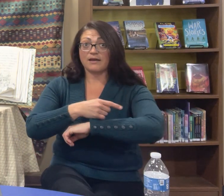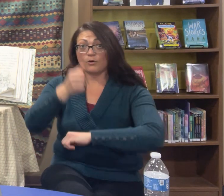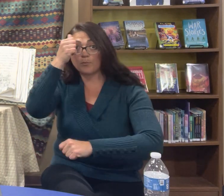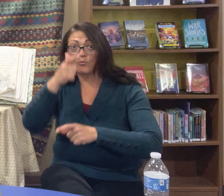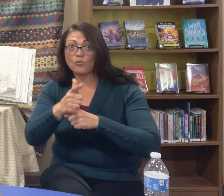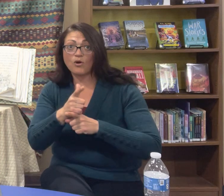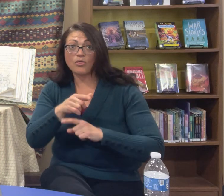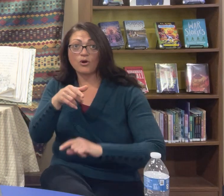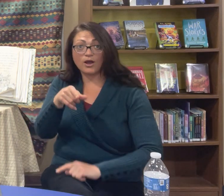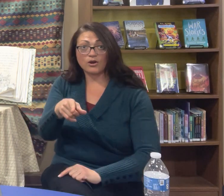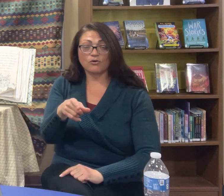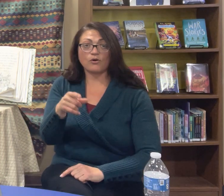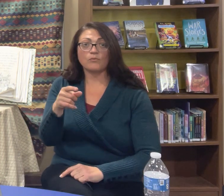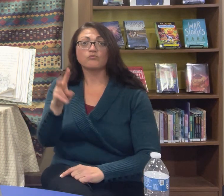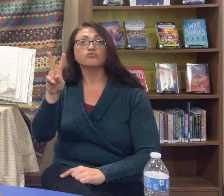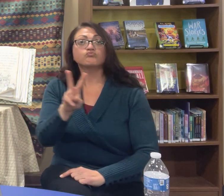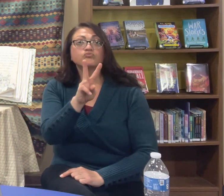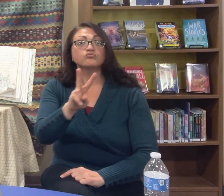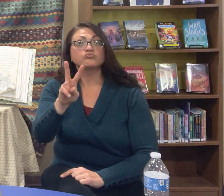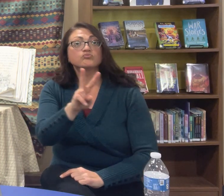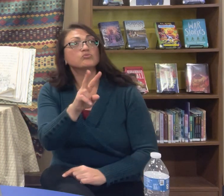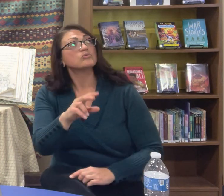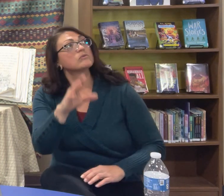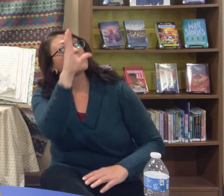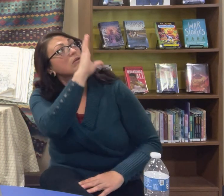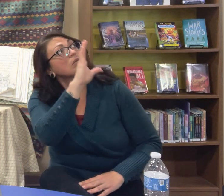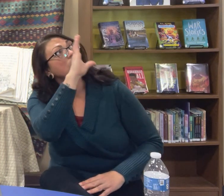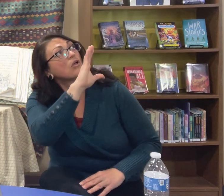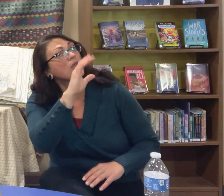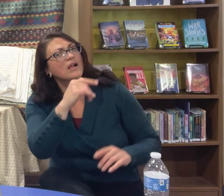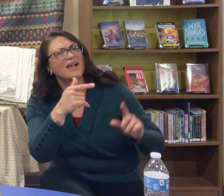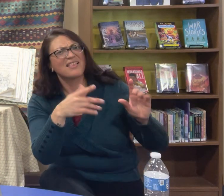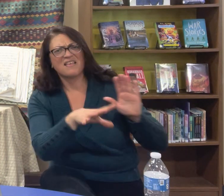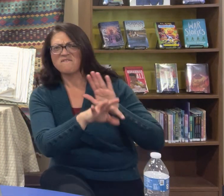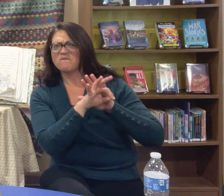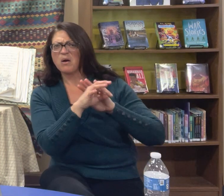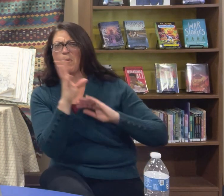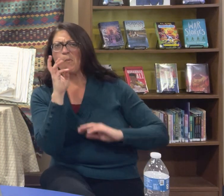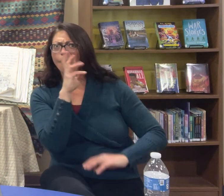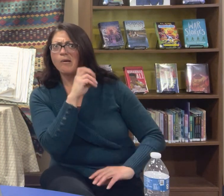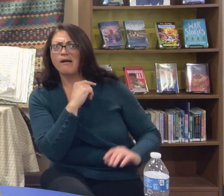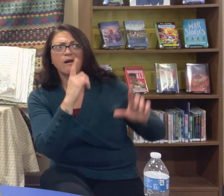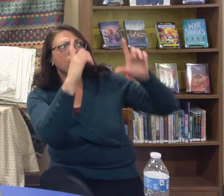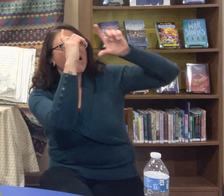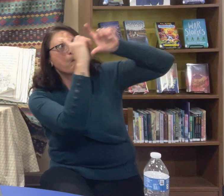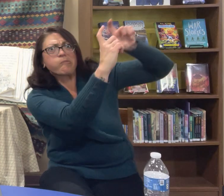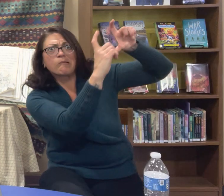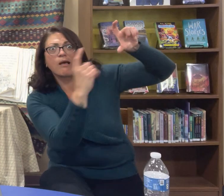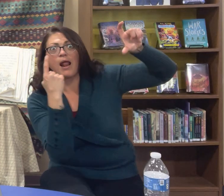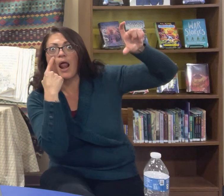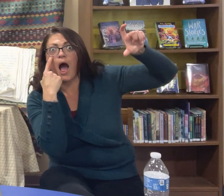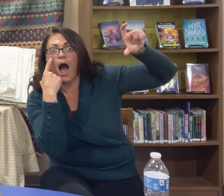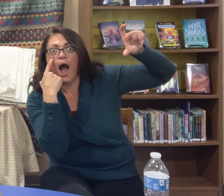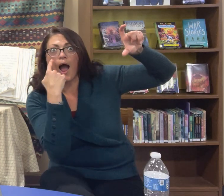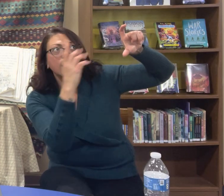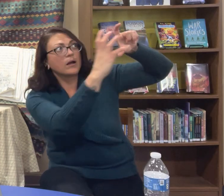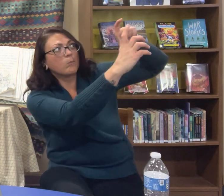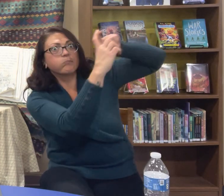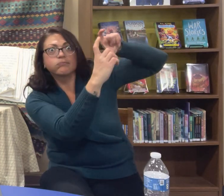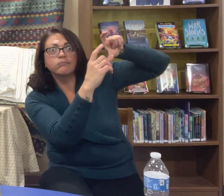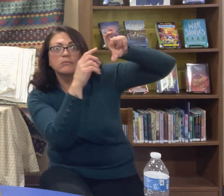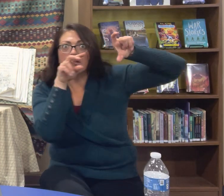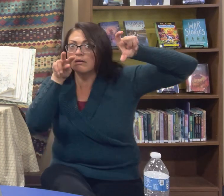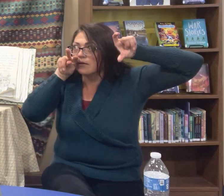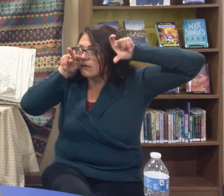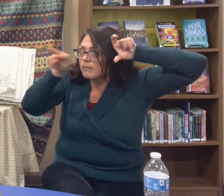they saw something surprising. Nestled in the rock was a large eyeball, and it was looking